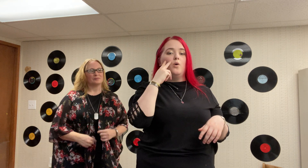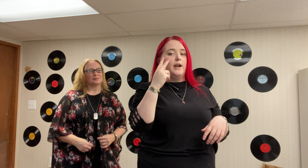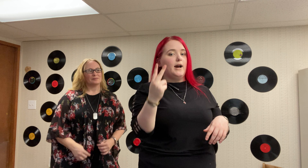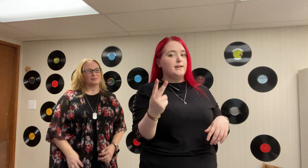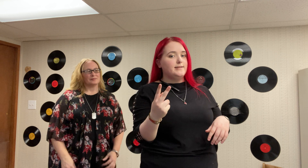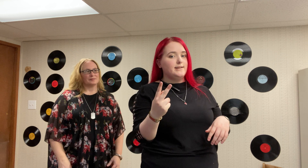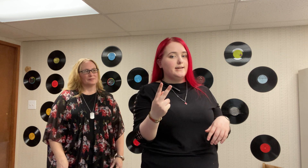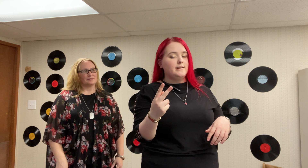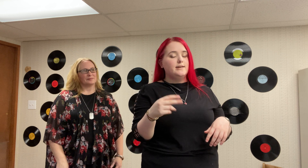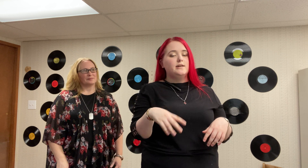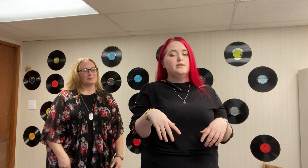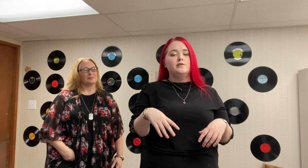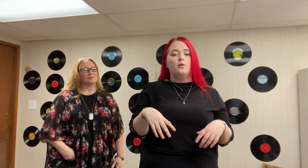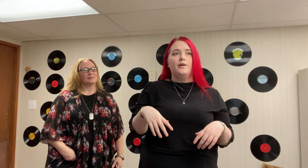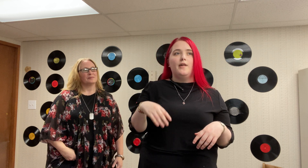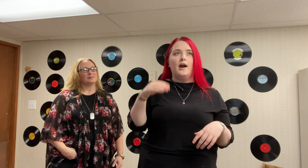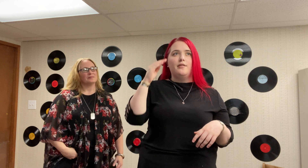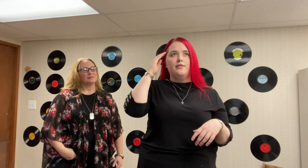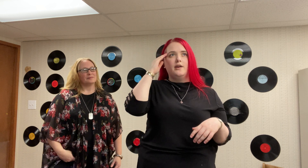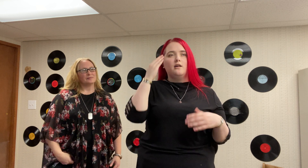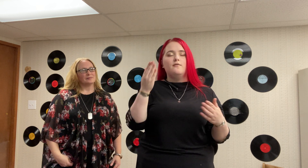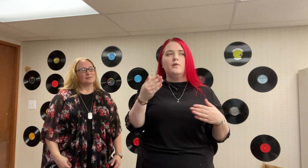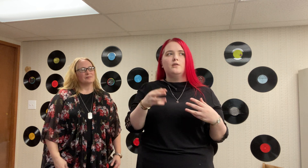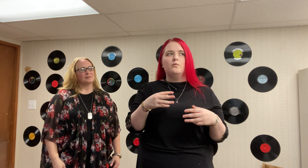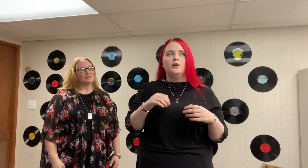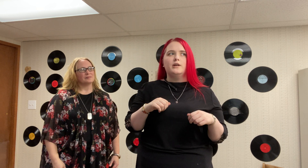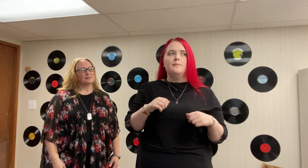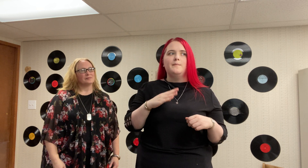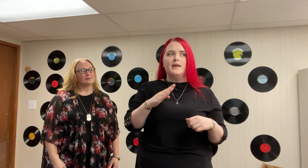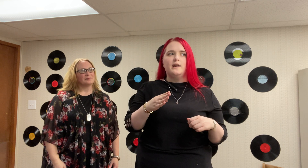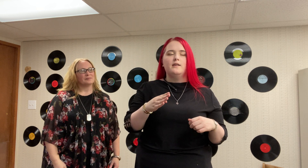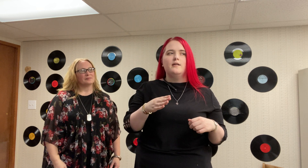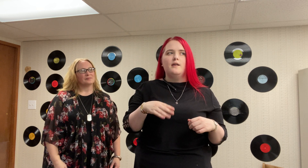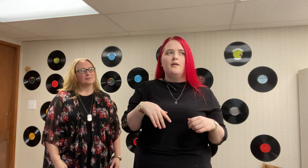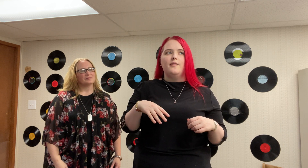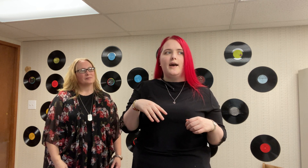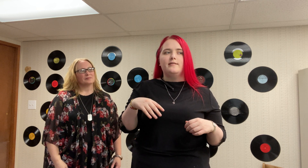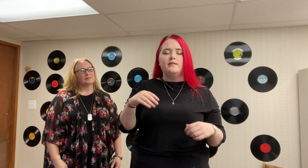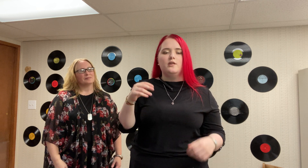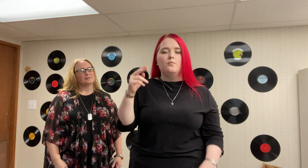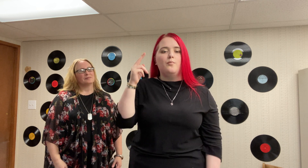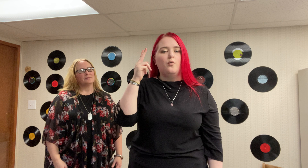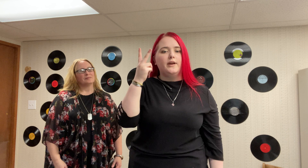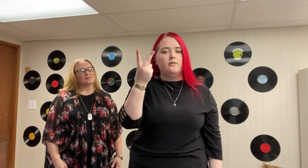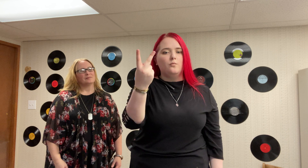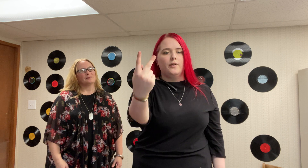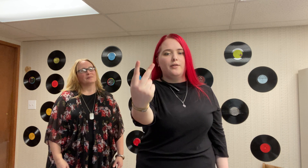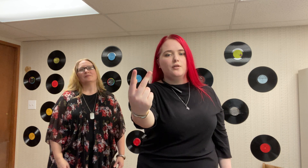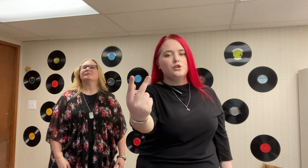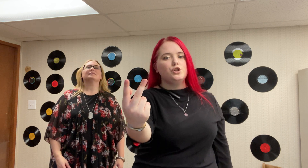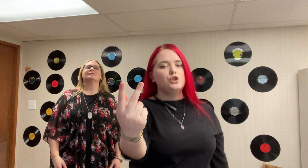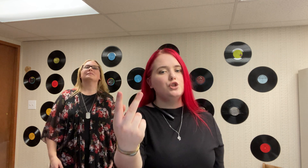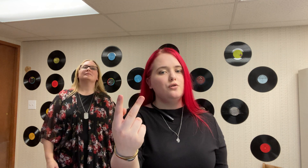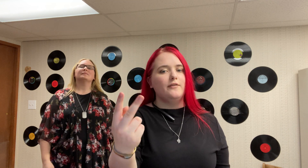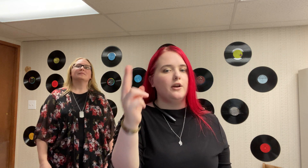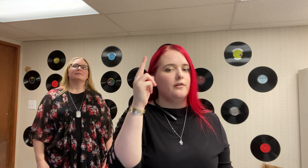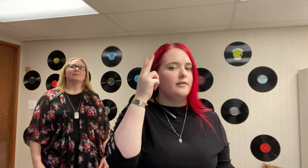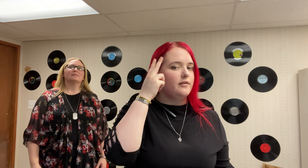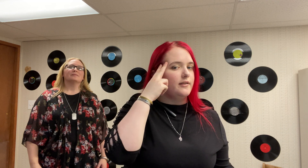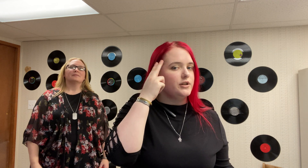I see. So with I think of what the world can be, that's you point with two fingers to your